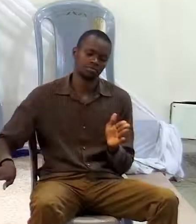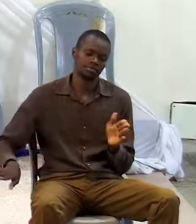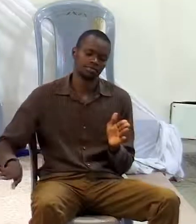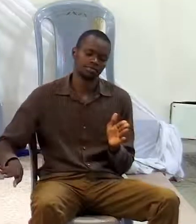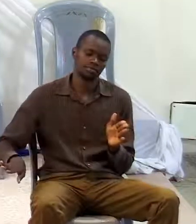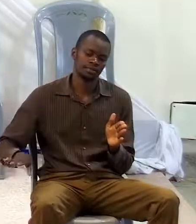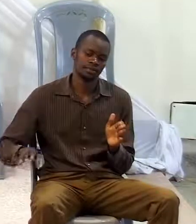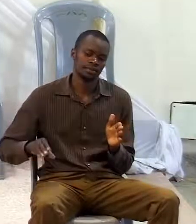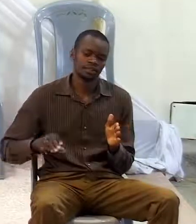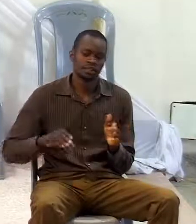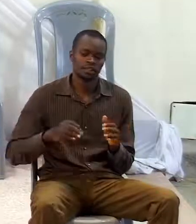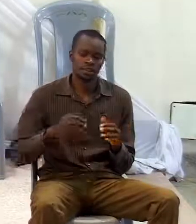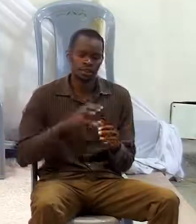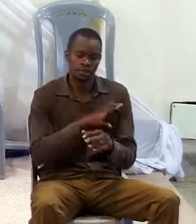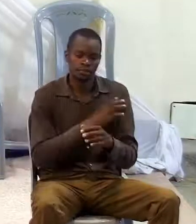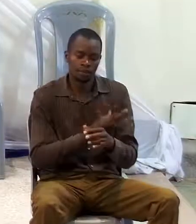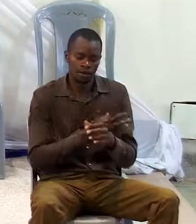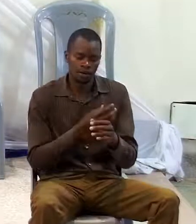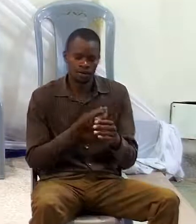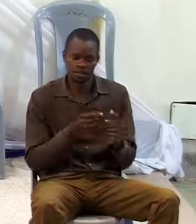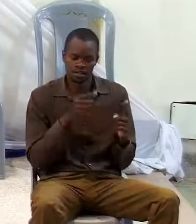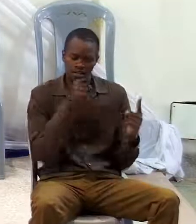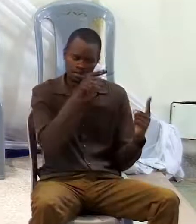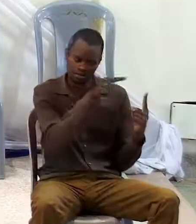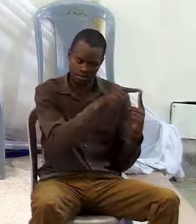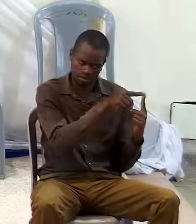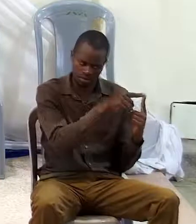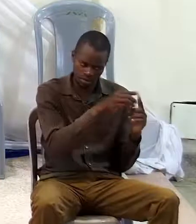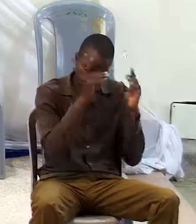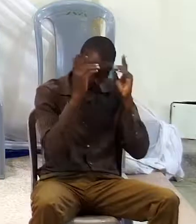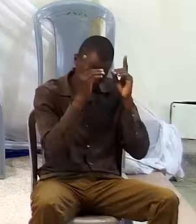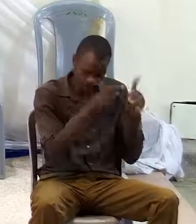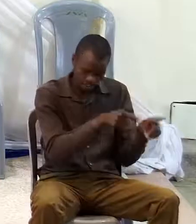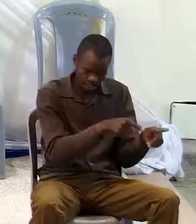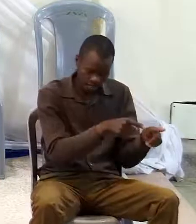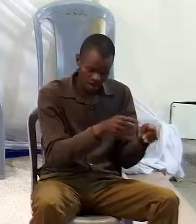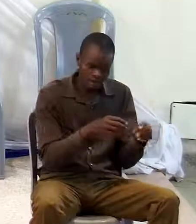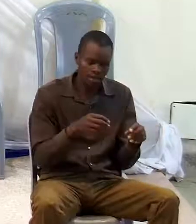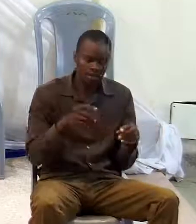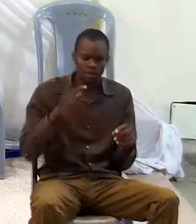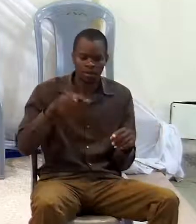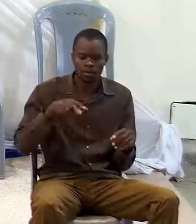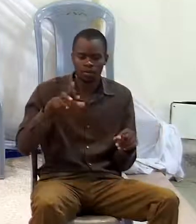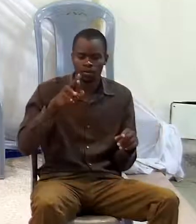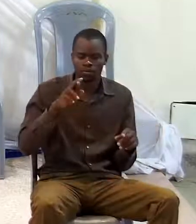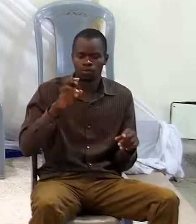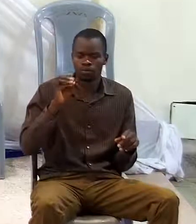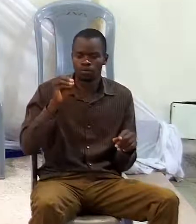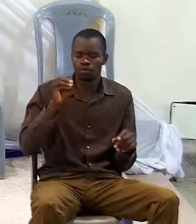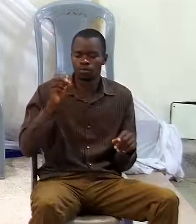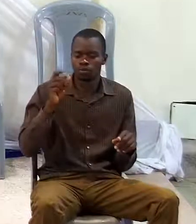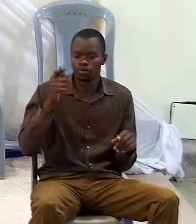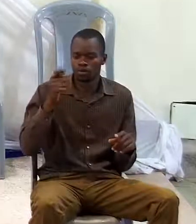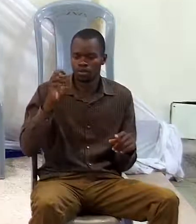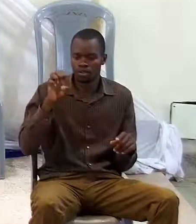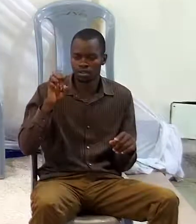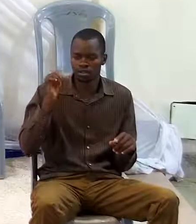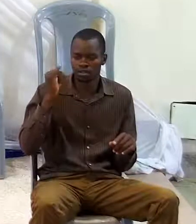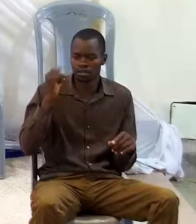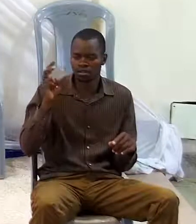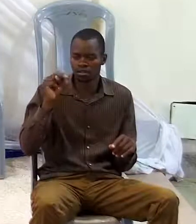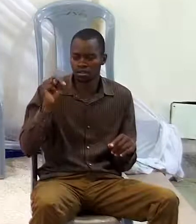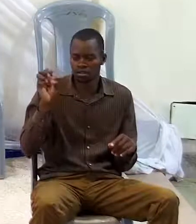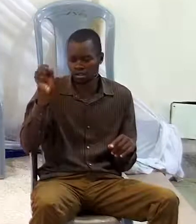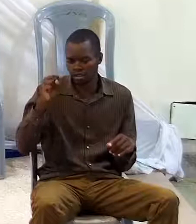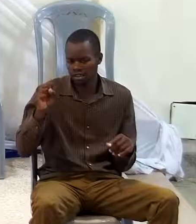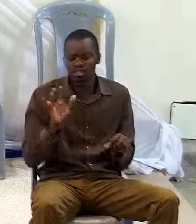on the proteins. So you tend to eat proteins in your plate. You don't want to